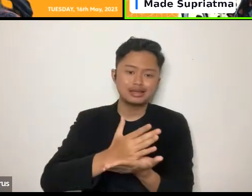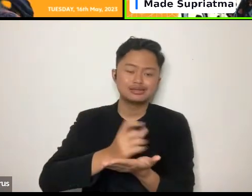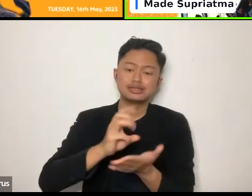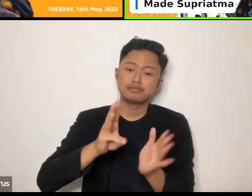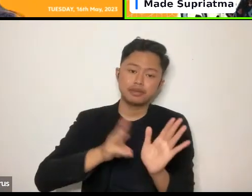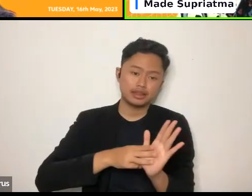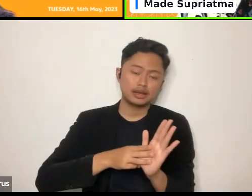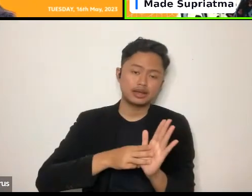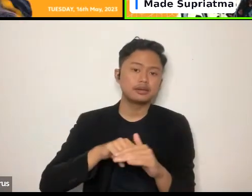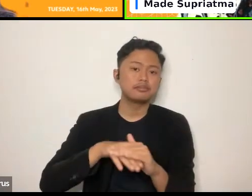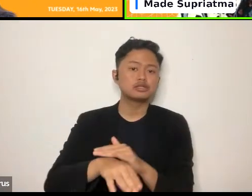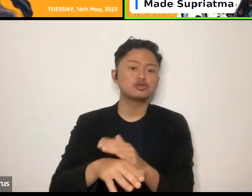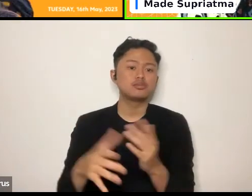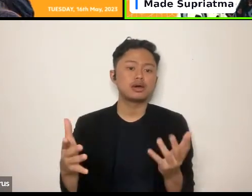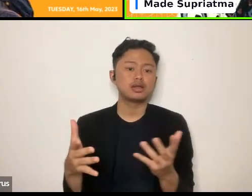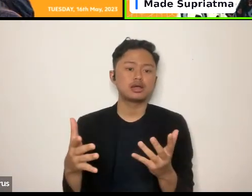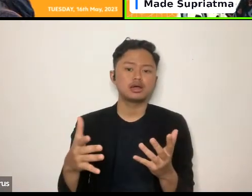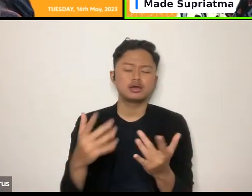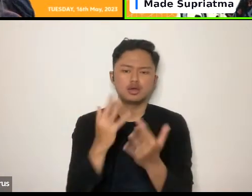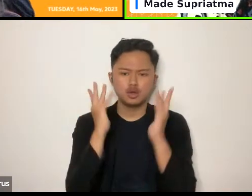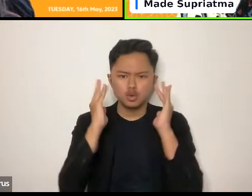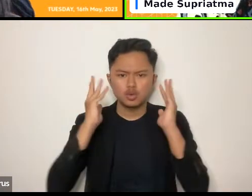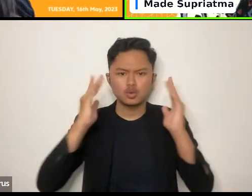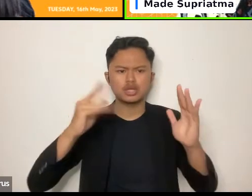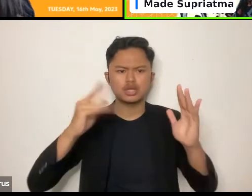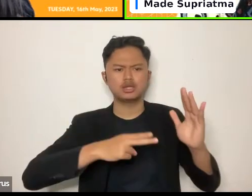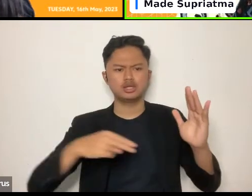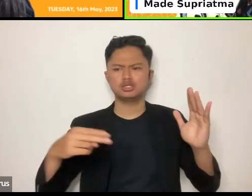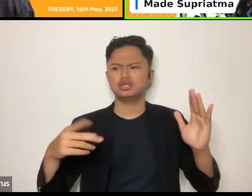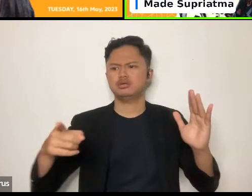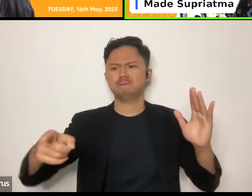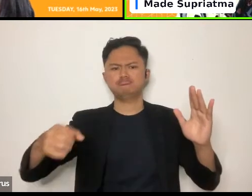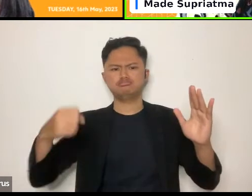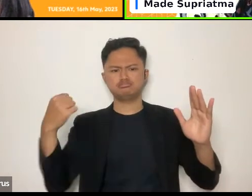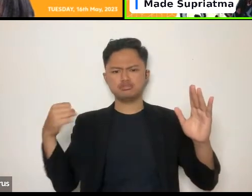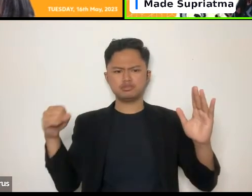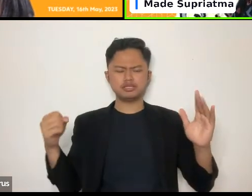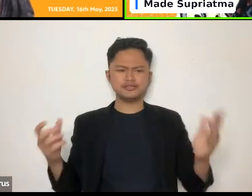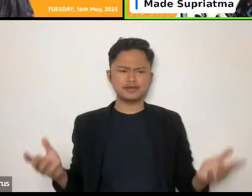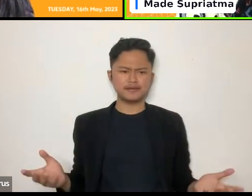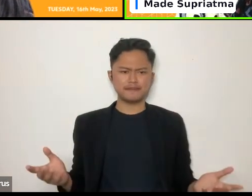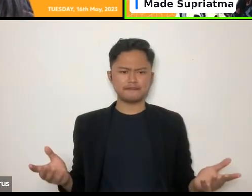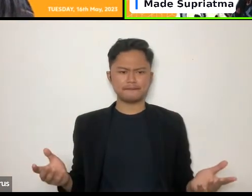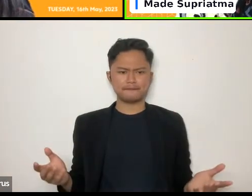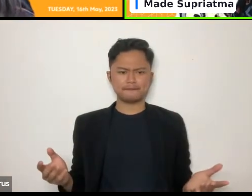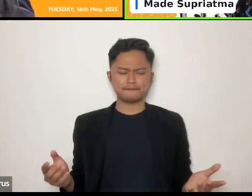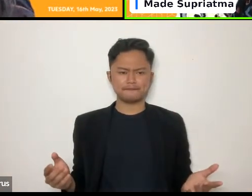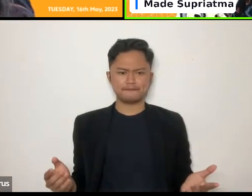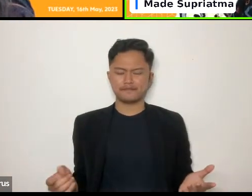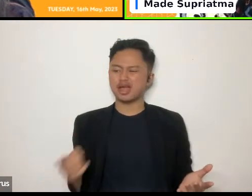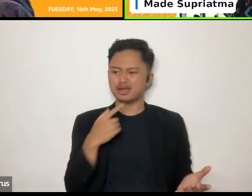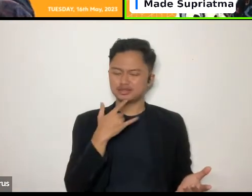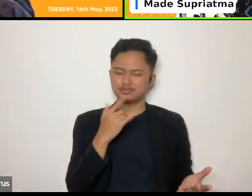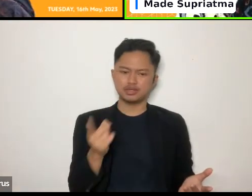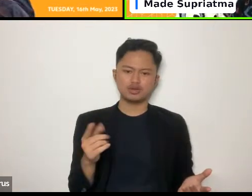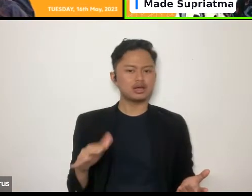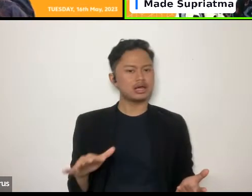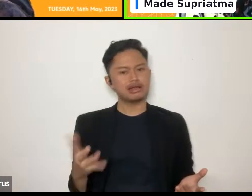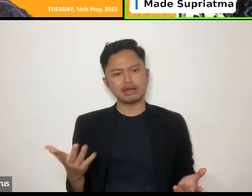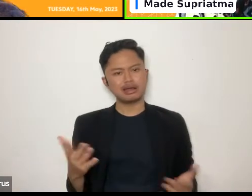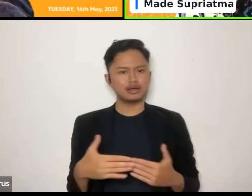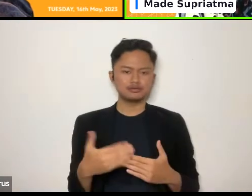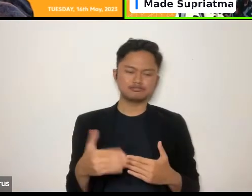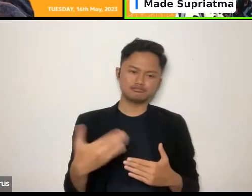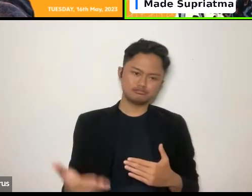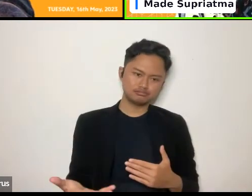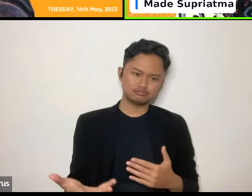by Indonesian forces. It's impossible. So. Yeah, that kind of thing. Something is going on, and